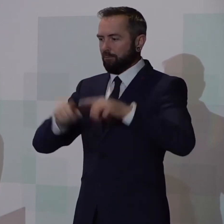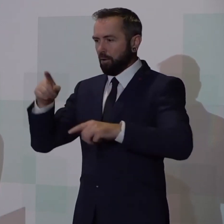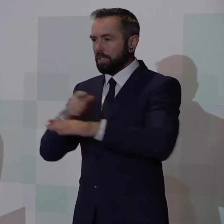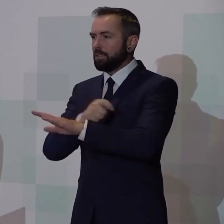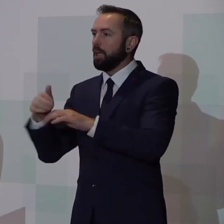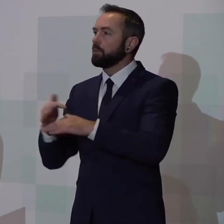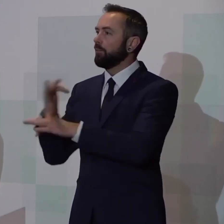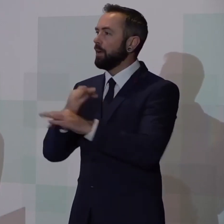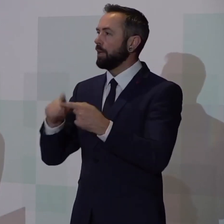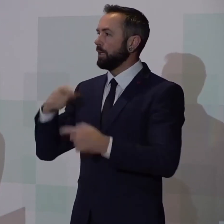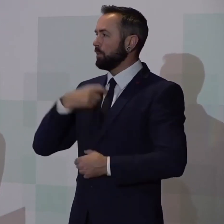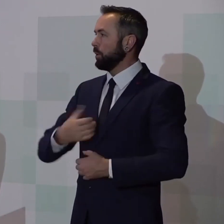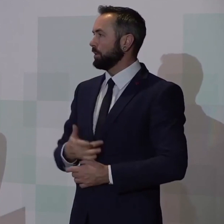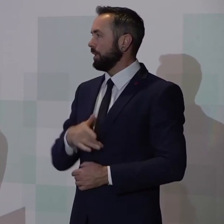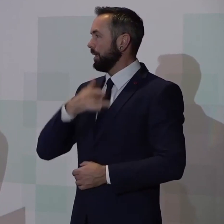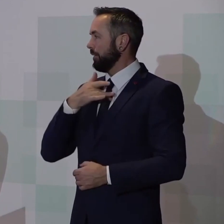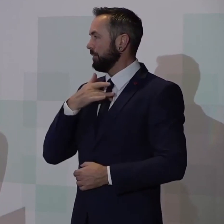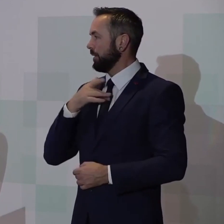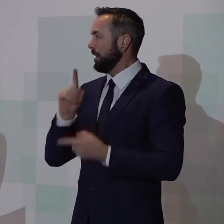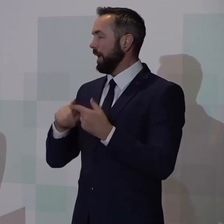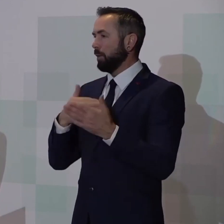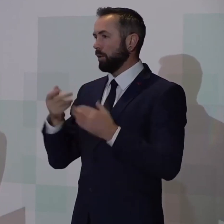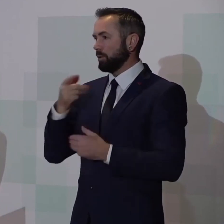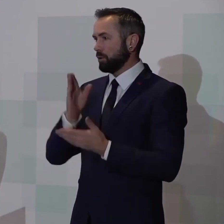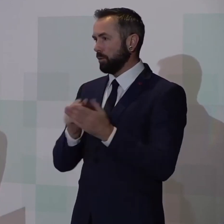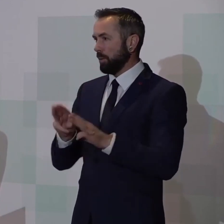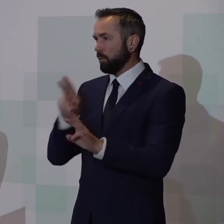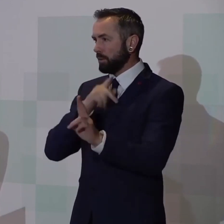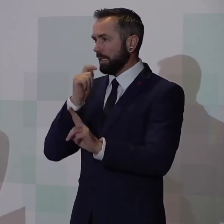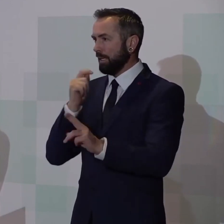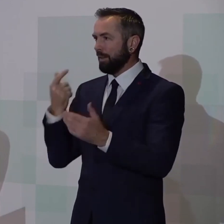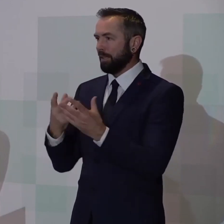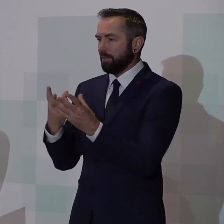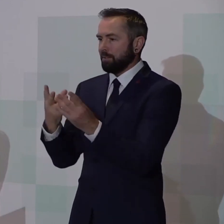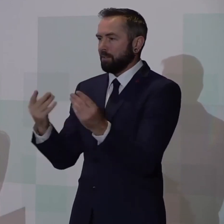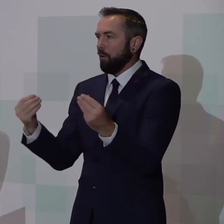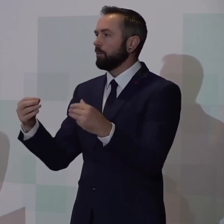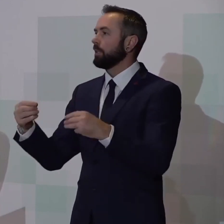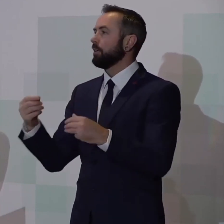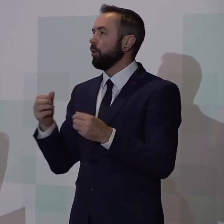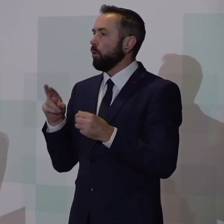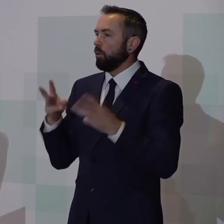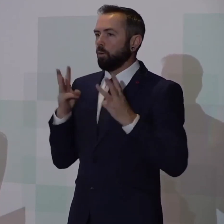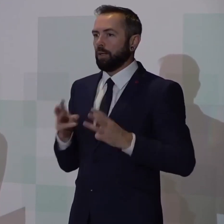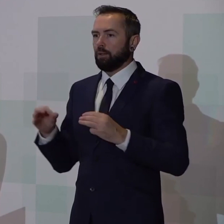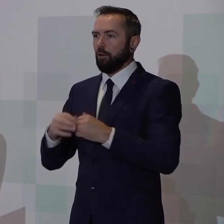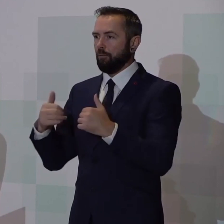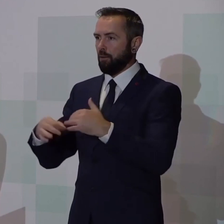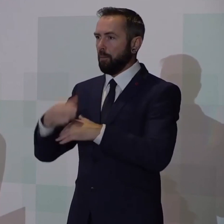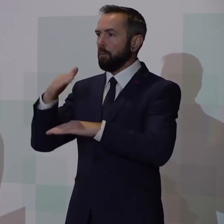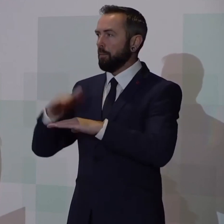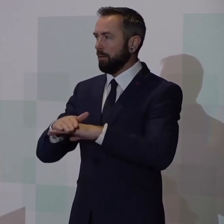and personal life, and what some might call the weakening of marriage as what you could call the